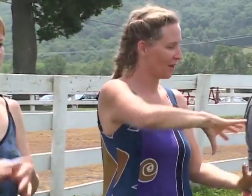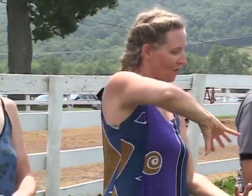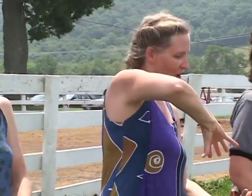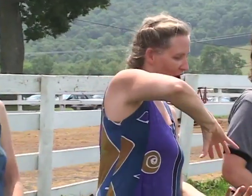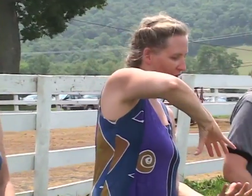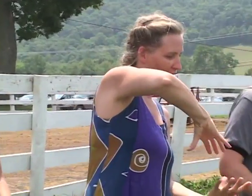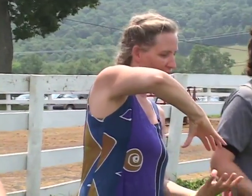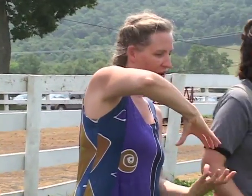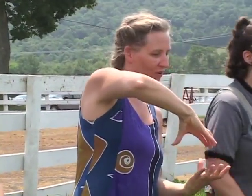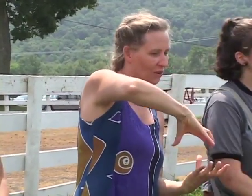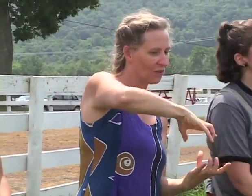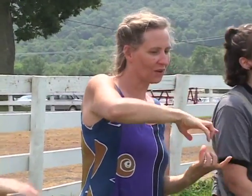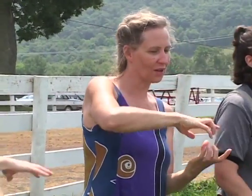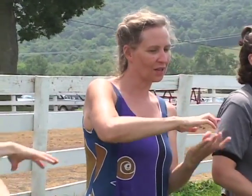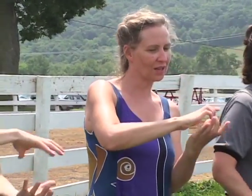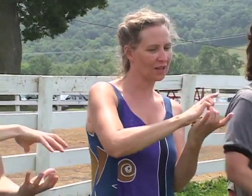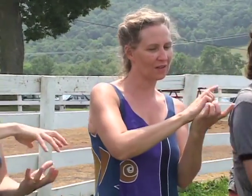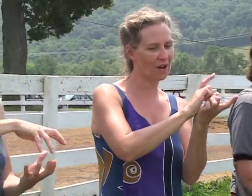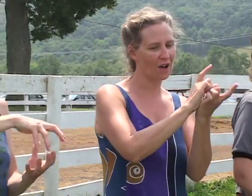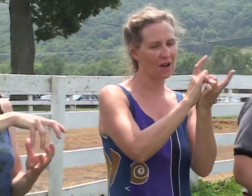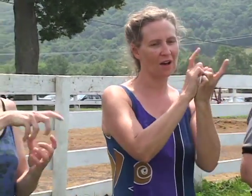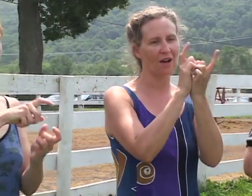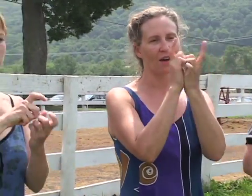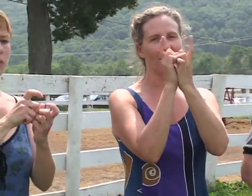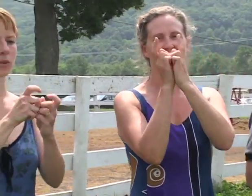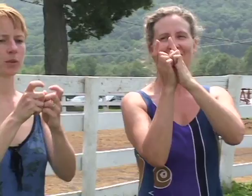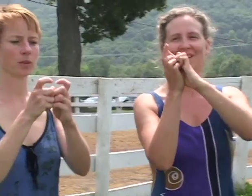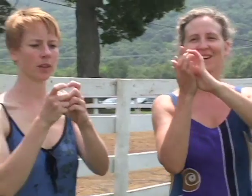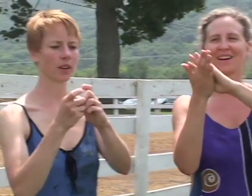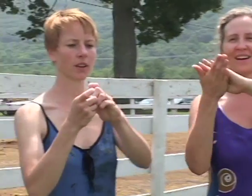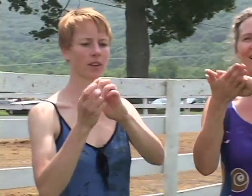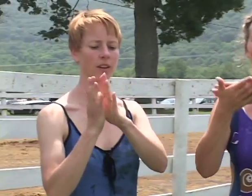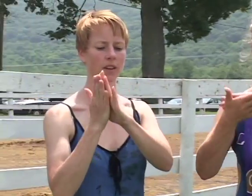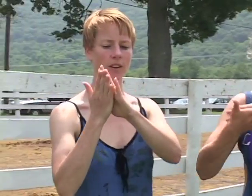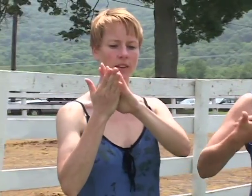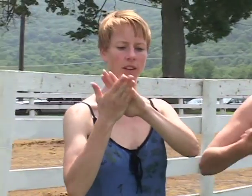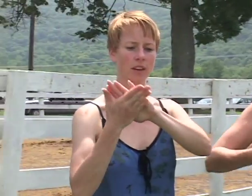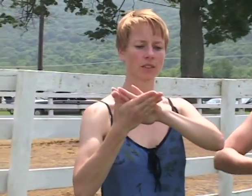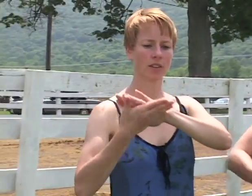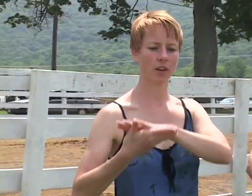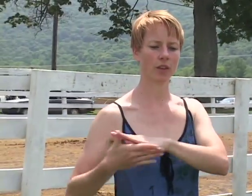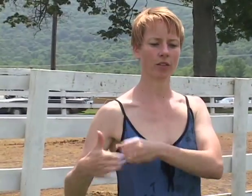As we revolve, we will evolve to a